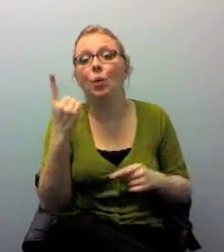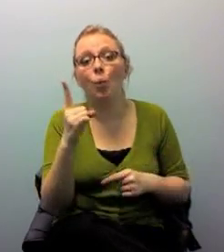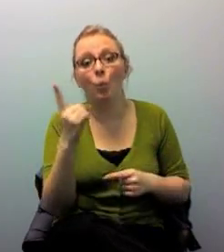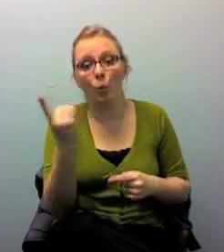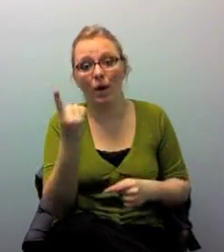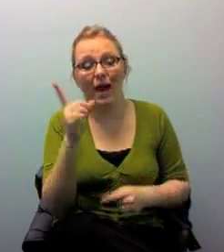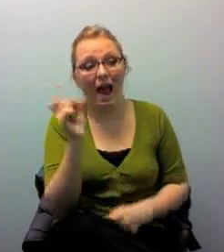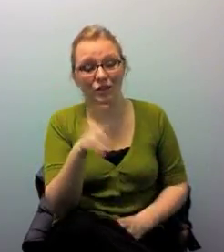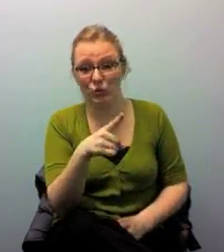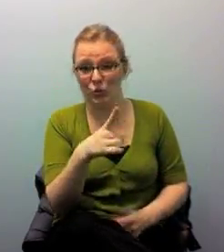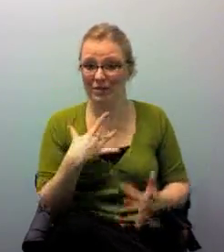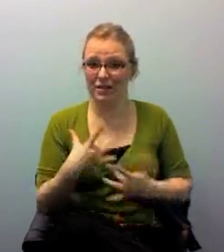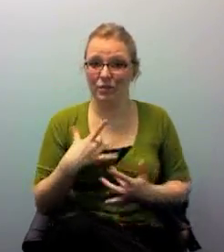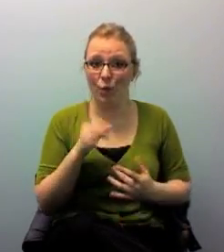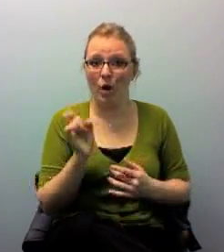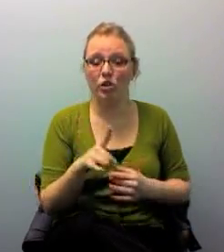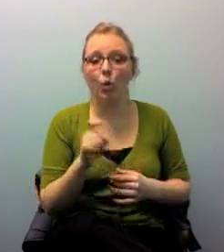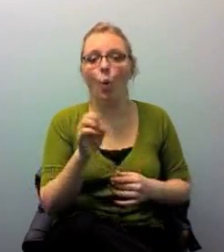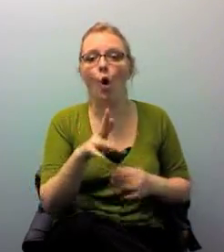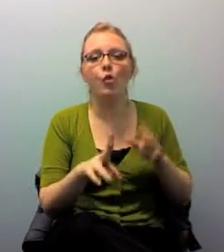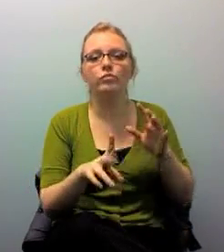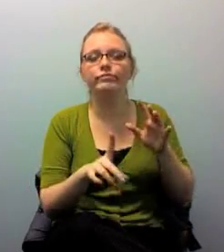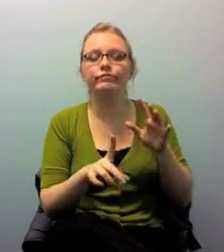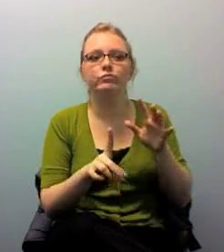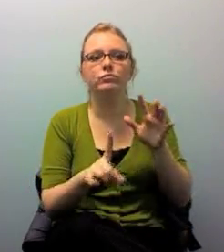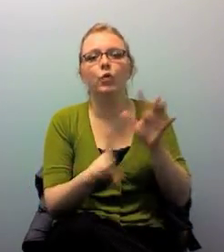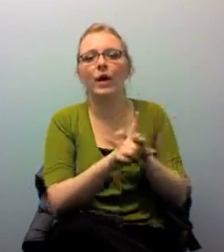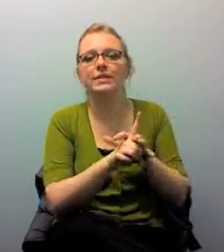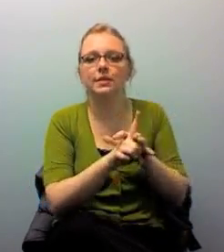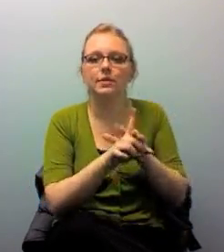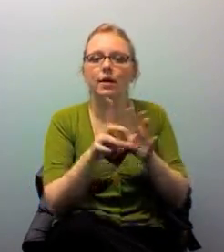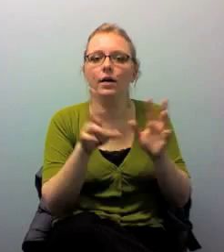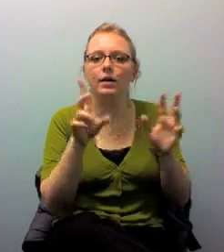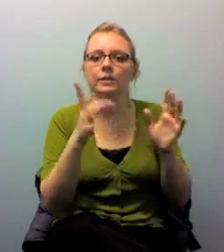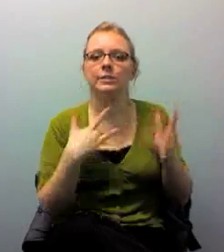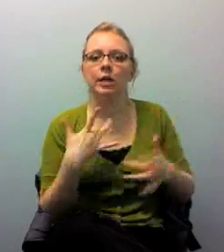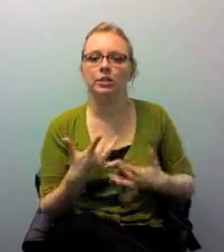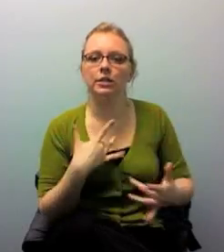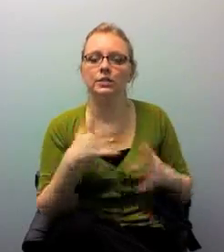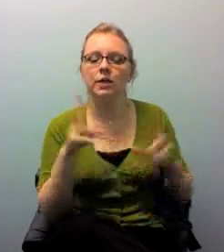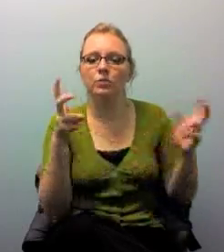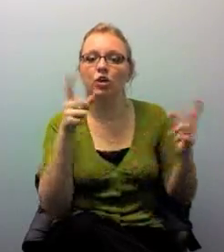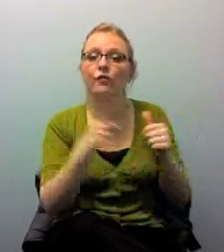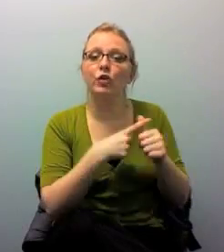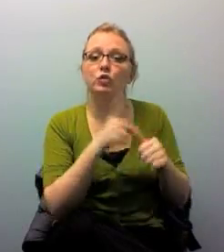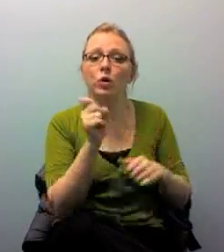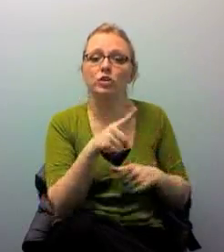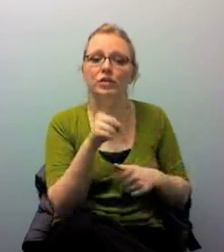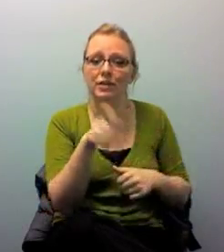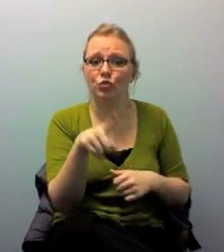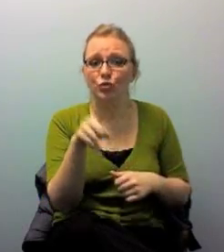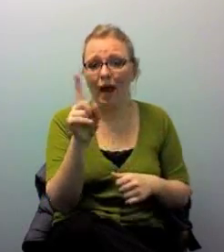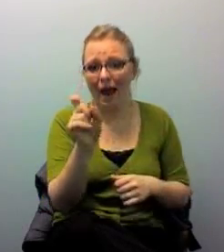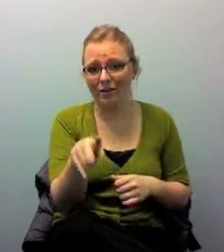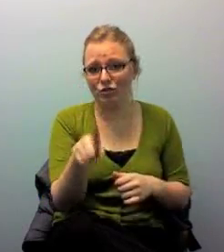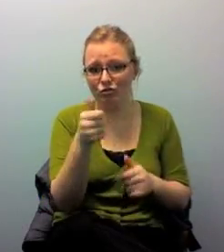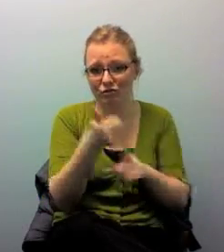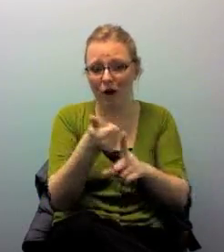sensitive question or raises a touchy subject regarding race, the first question you have to answer for yourself is, what is this